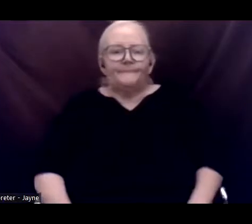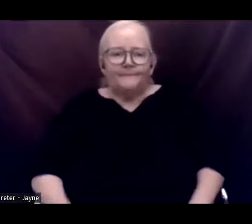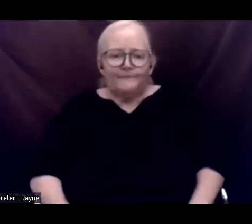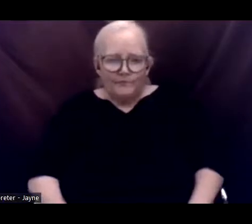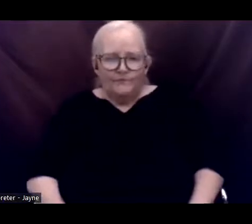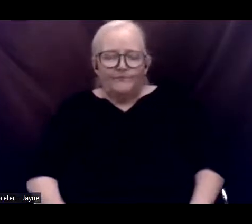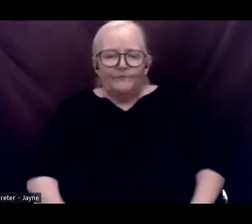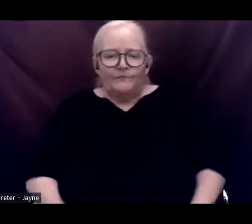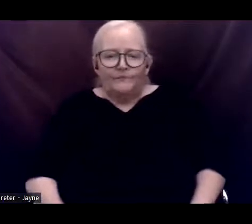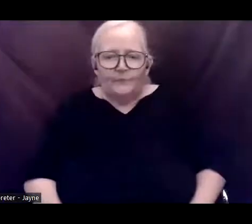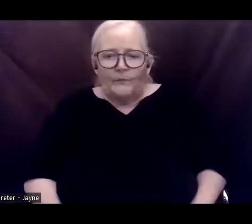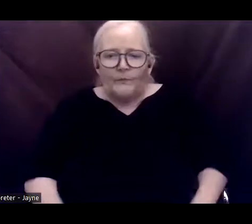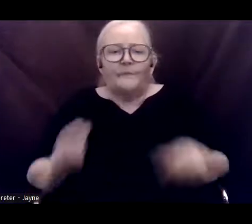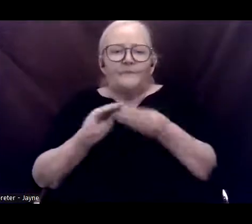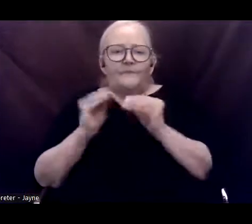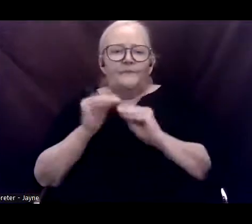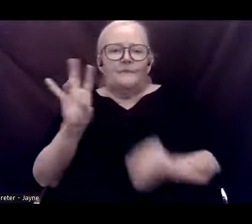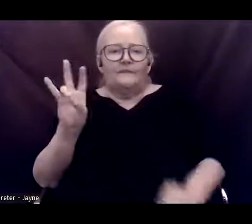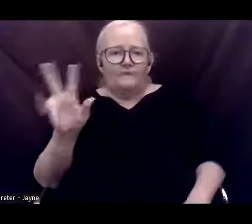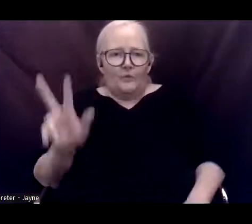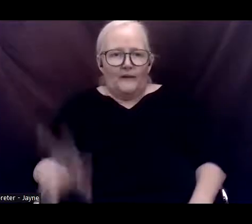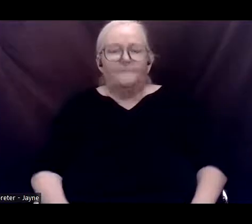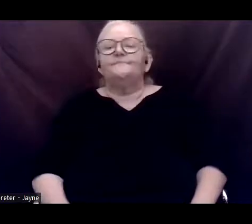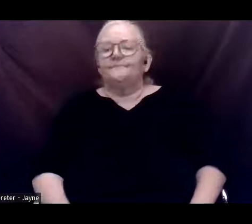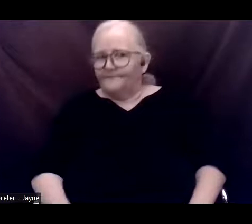and sing number 73. So go ahead.